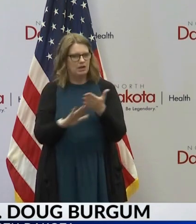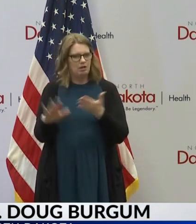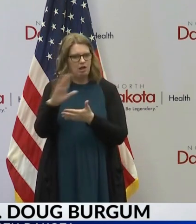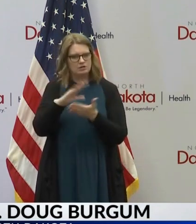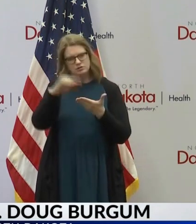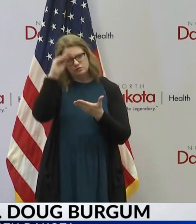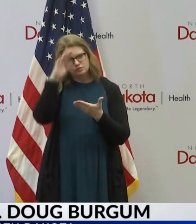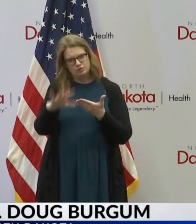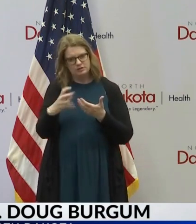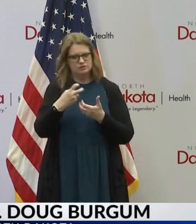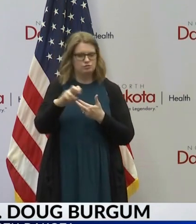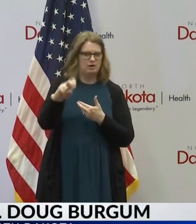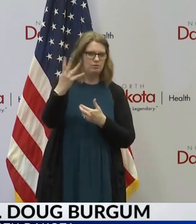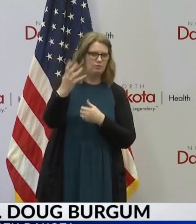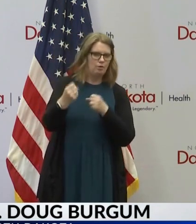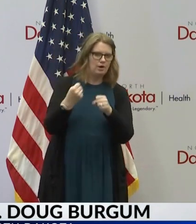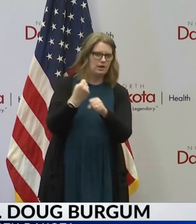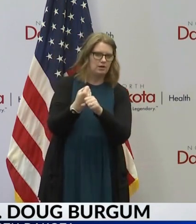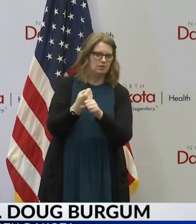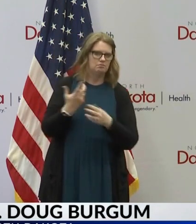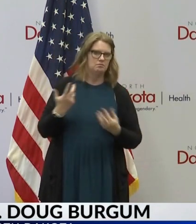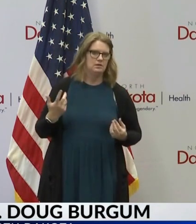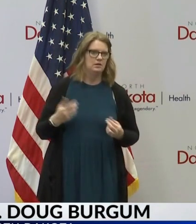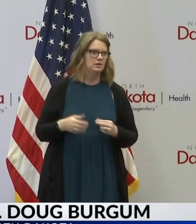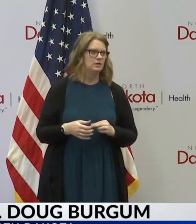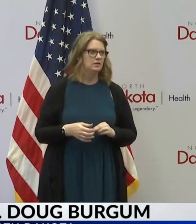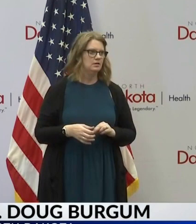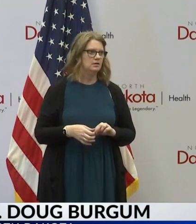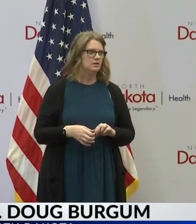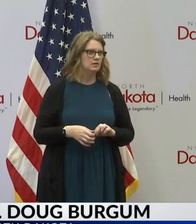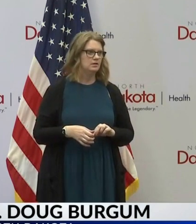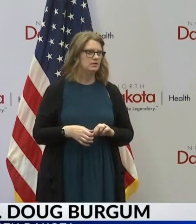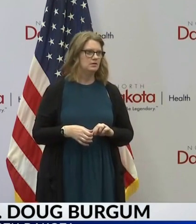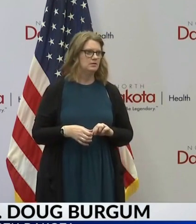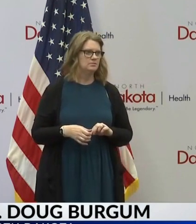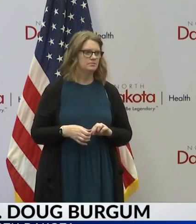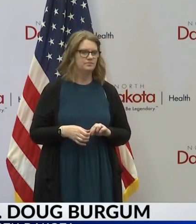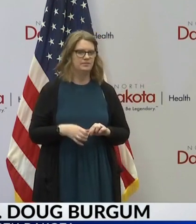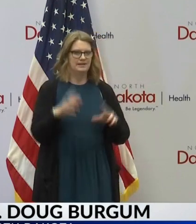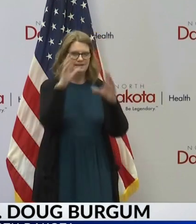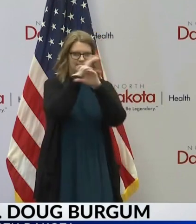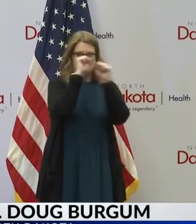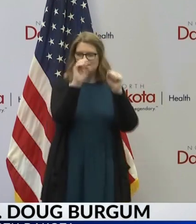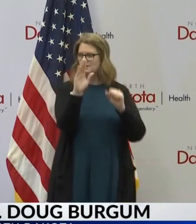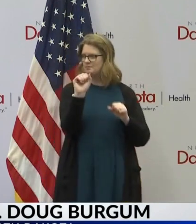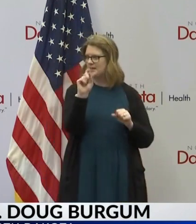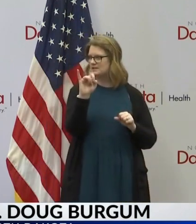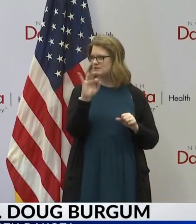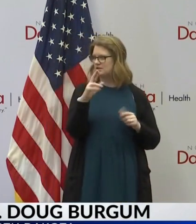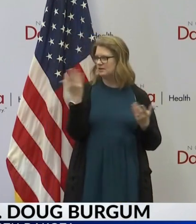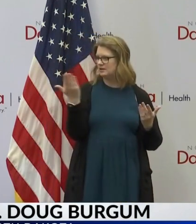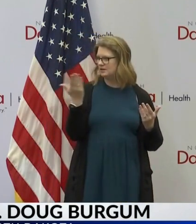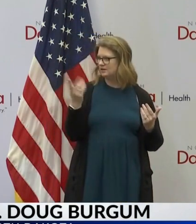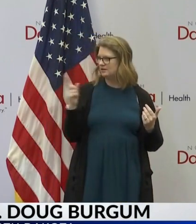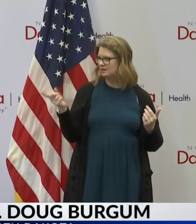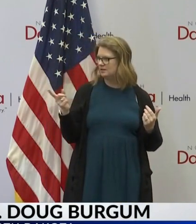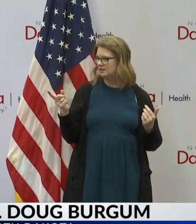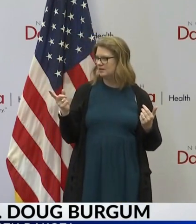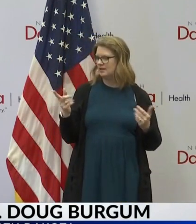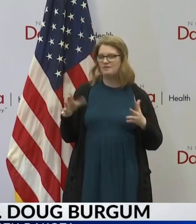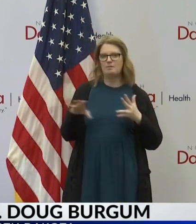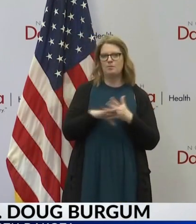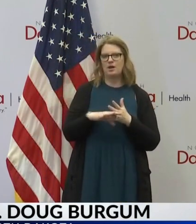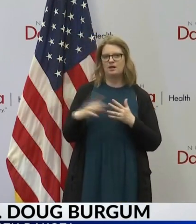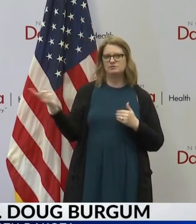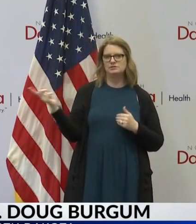student transferring to a 4-year looking to get scholarships? Since I have Superintendent Basler here, I'll be happy to take a break and let